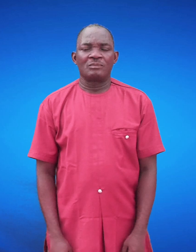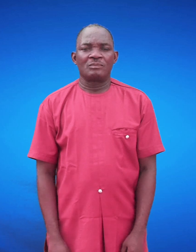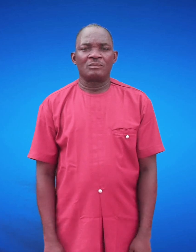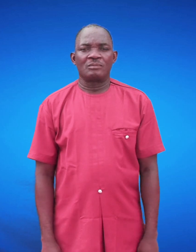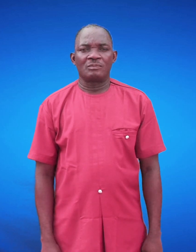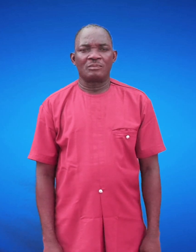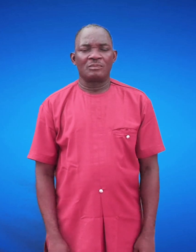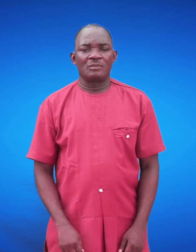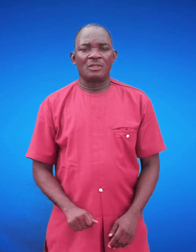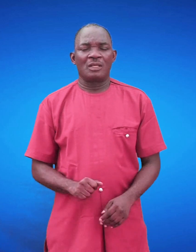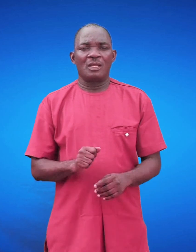Appeal,